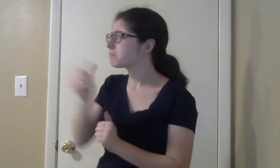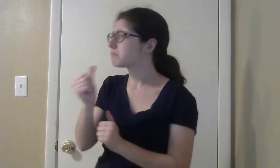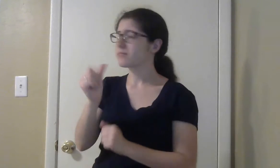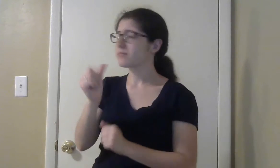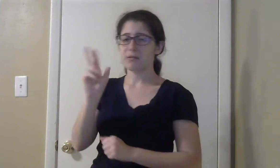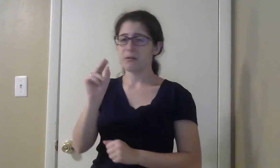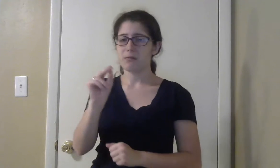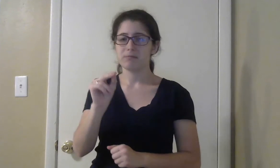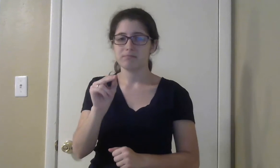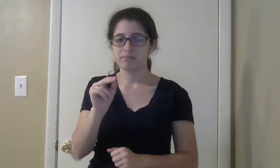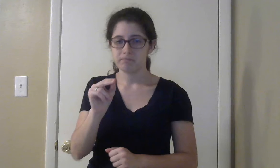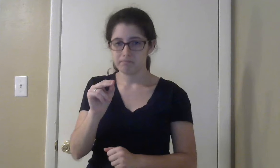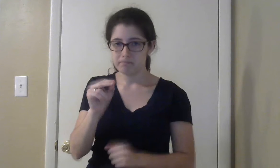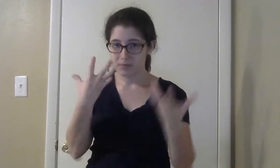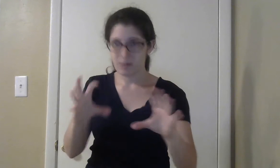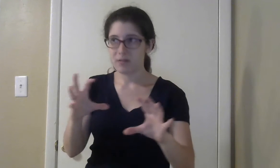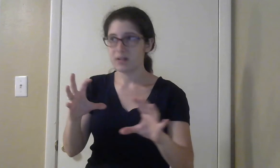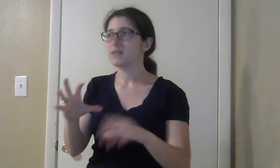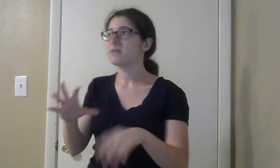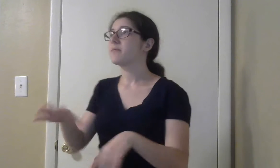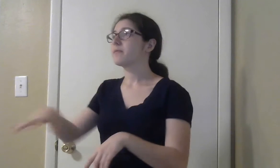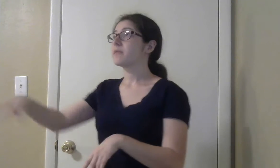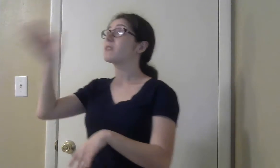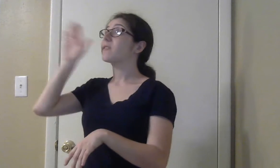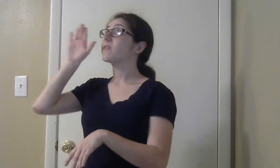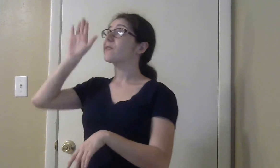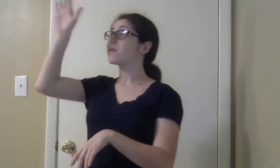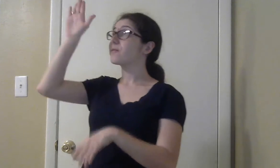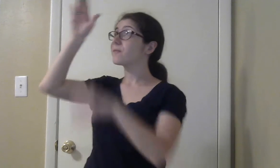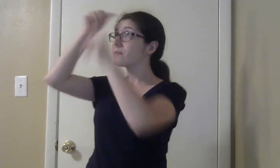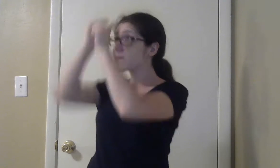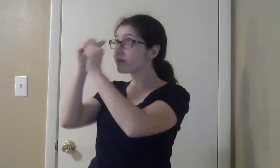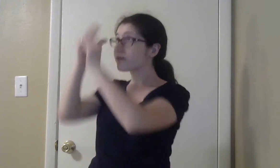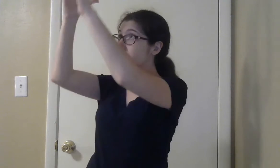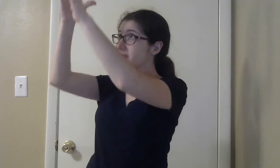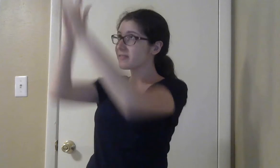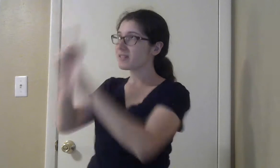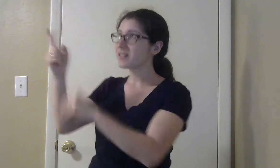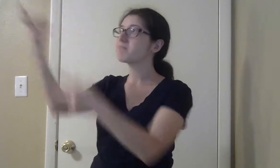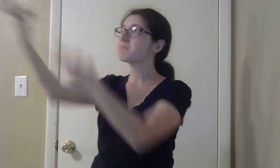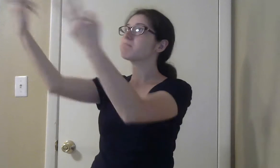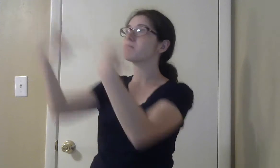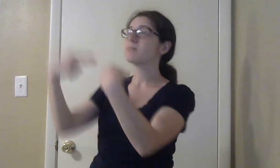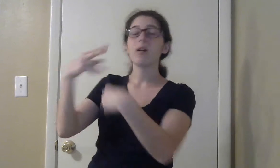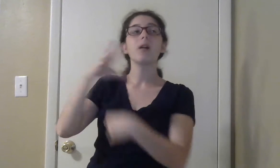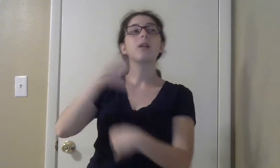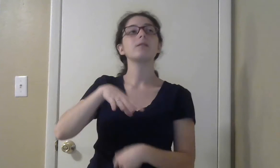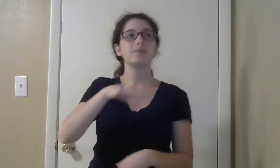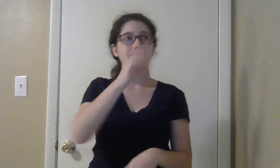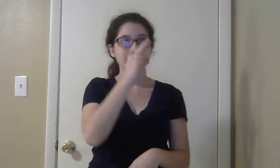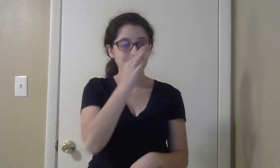fast. That's what I mean when I say it seems that He expects that His followers will